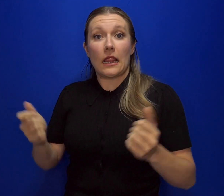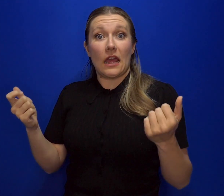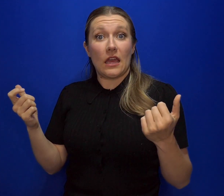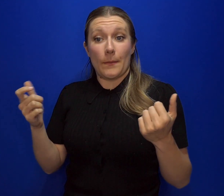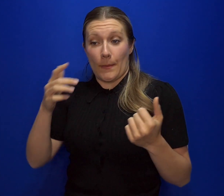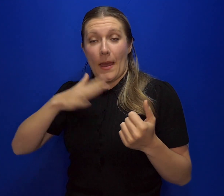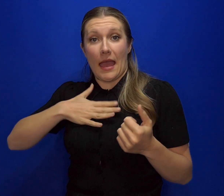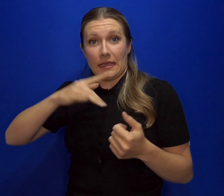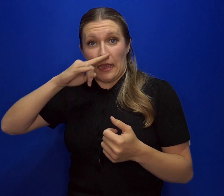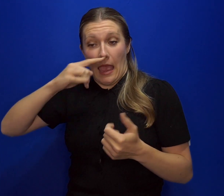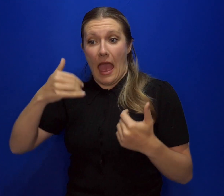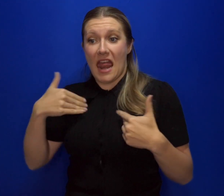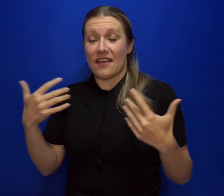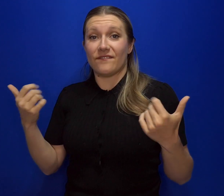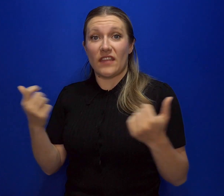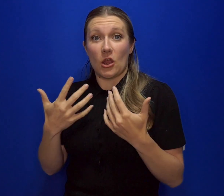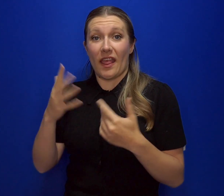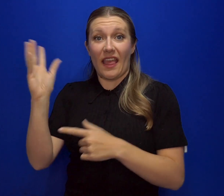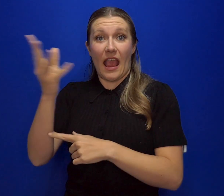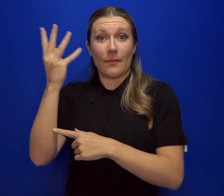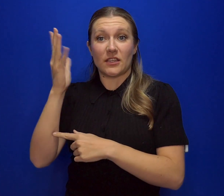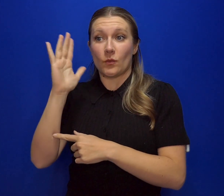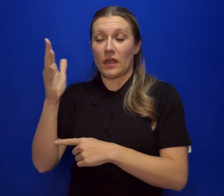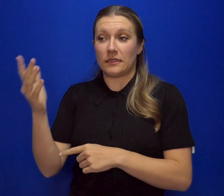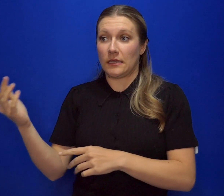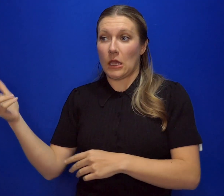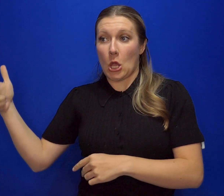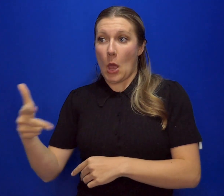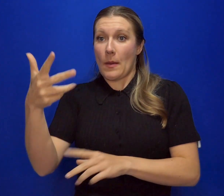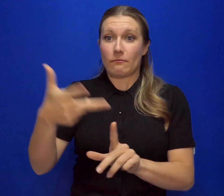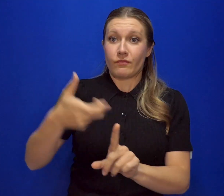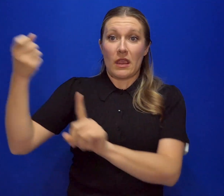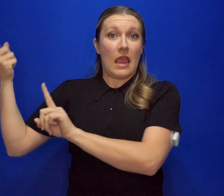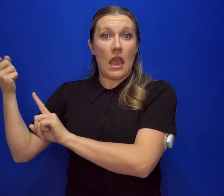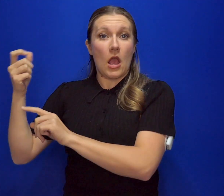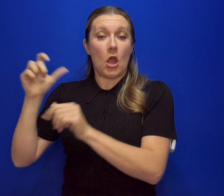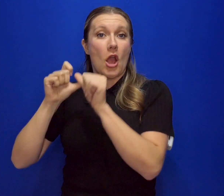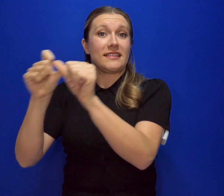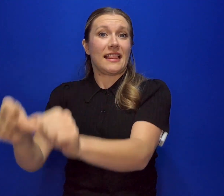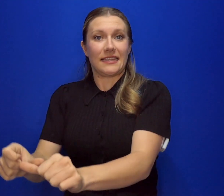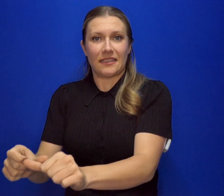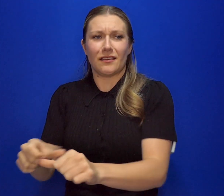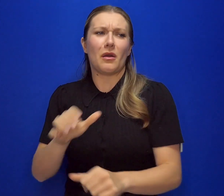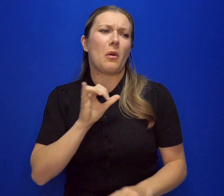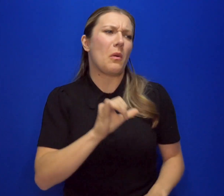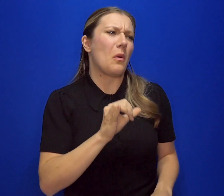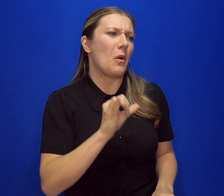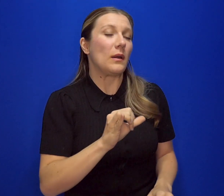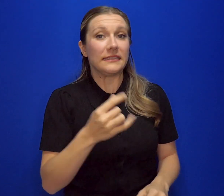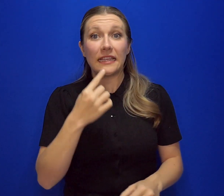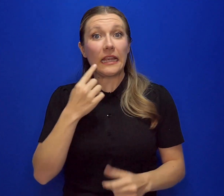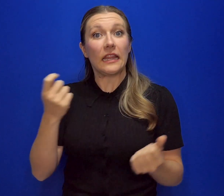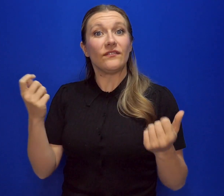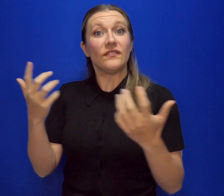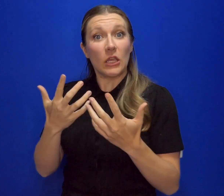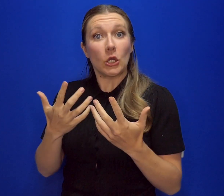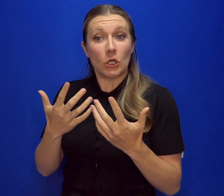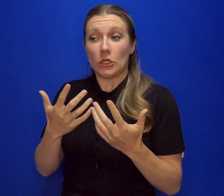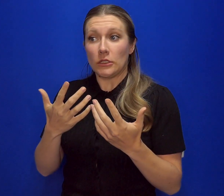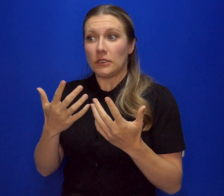fear that the ambulance was going to come take him away constantly. And that fear took months to wear away, she said. So, everything